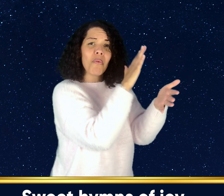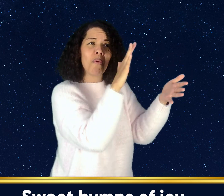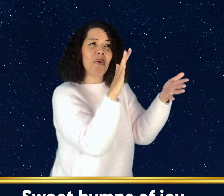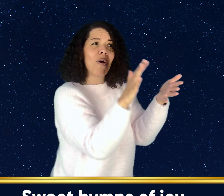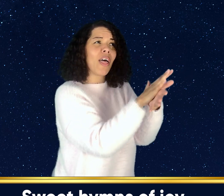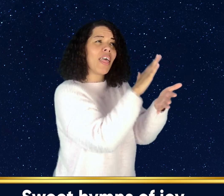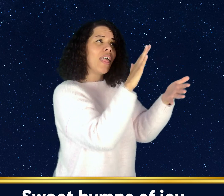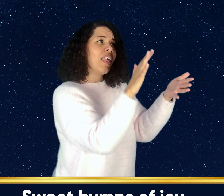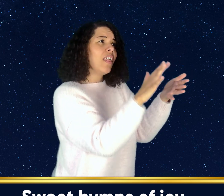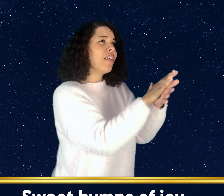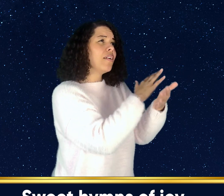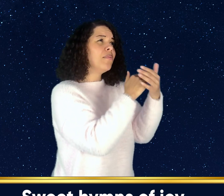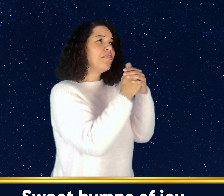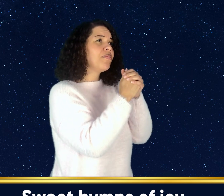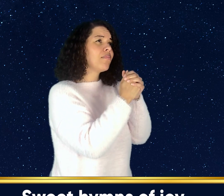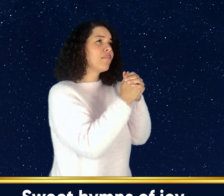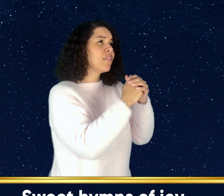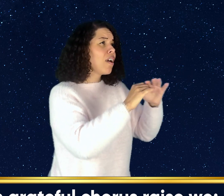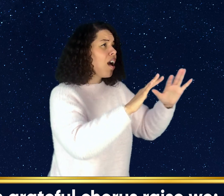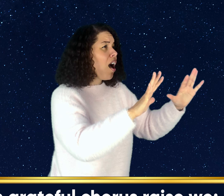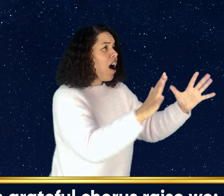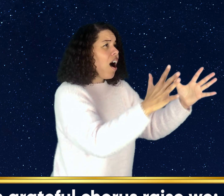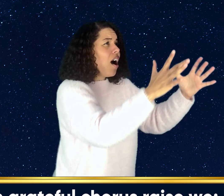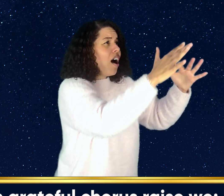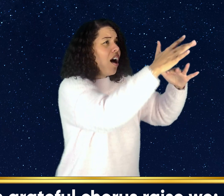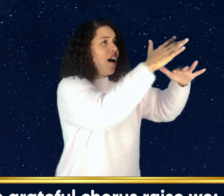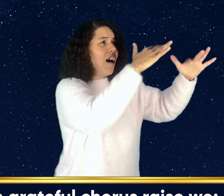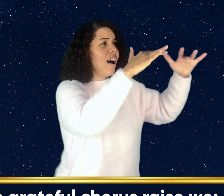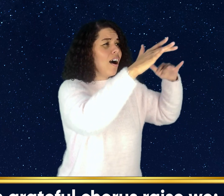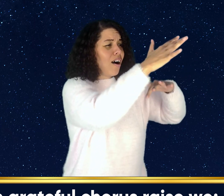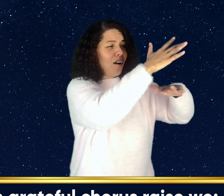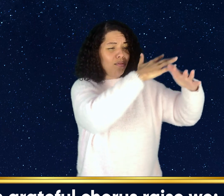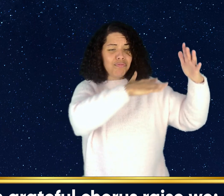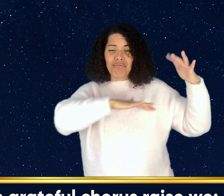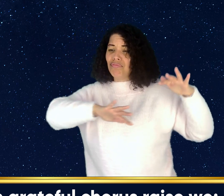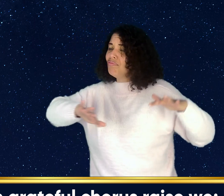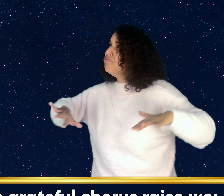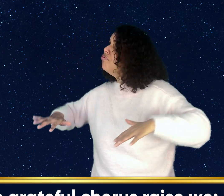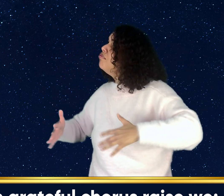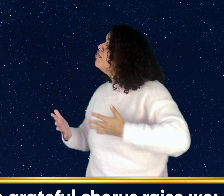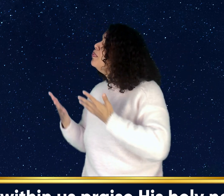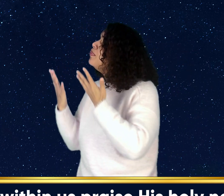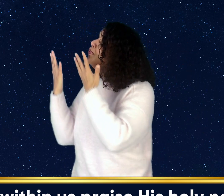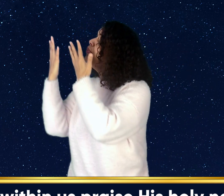Sweet hymns of joy in grateful chorus raise we, let